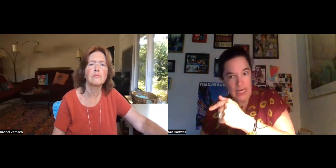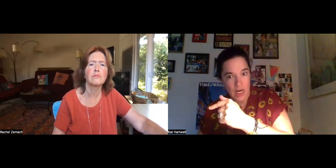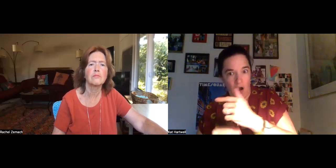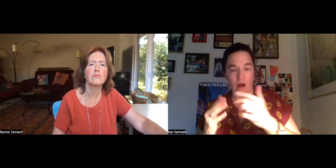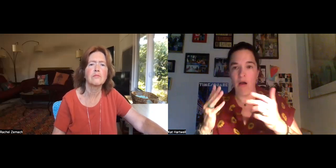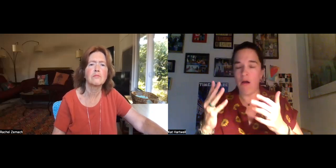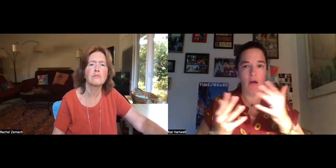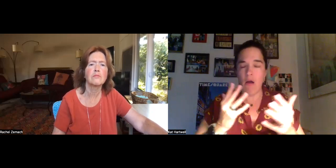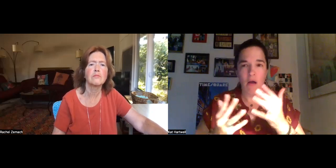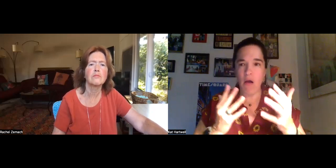colleague.